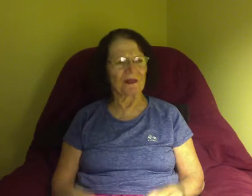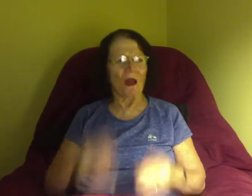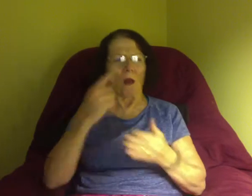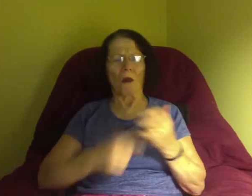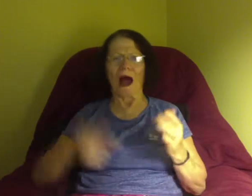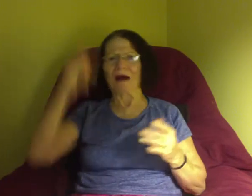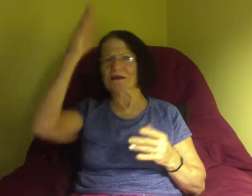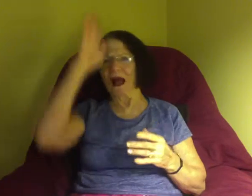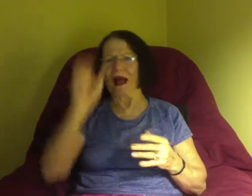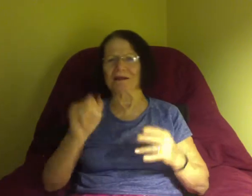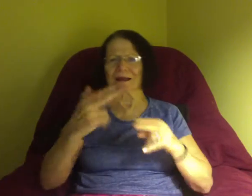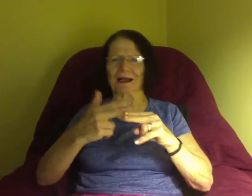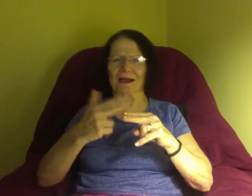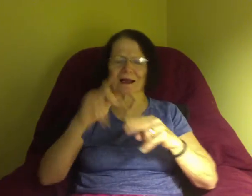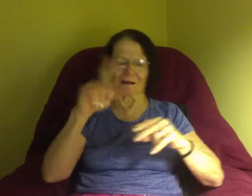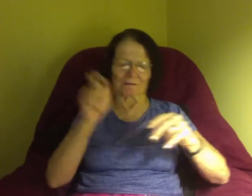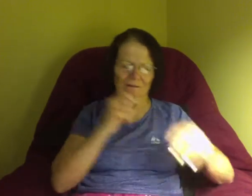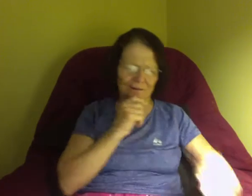But I'm going to have...